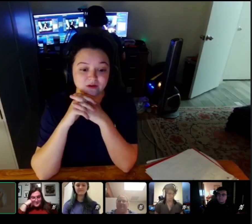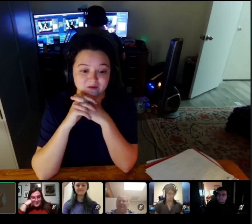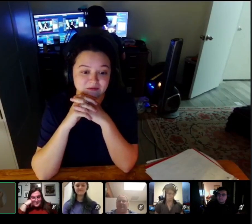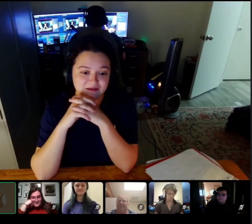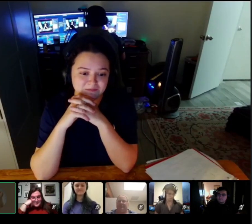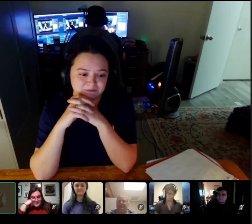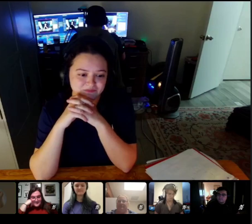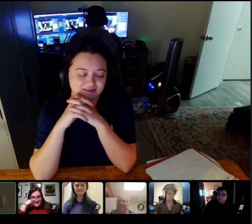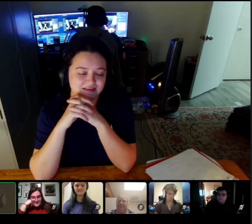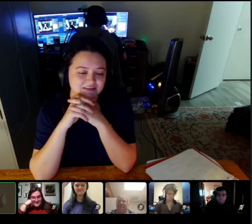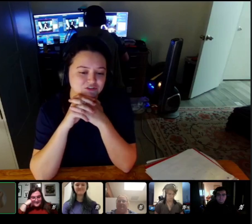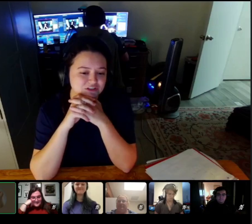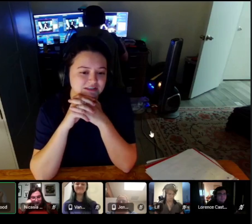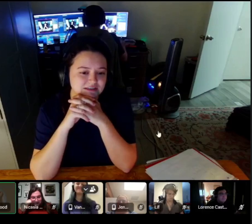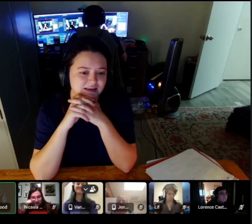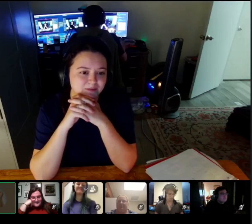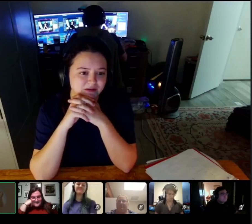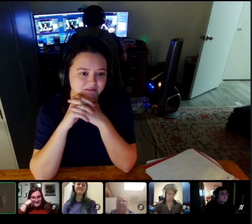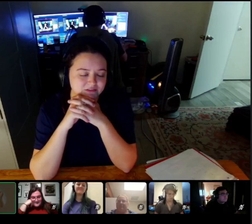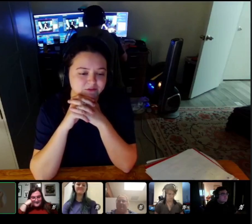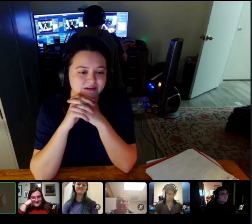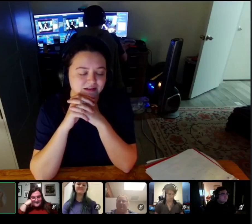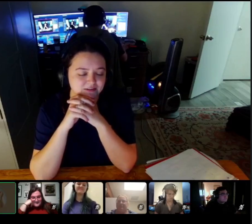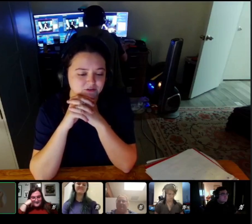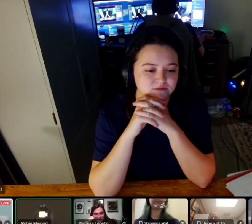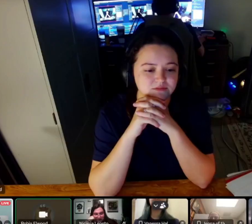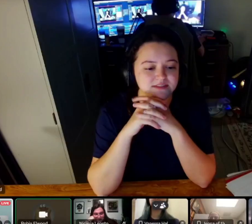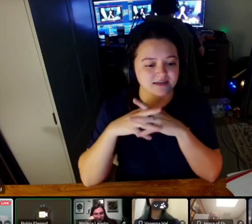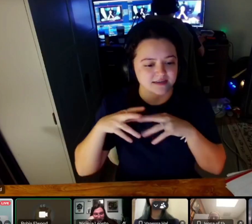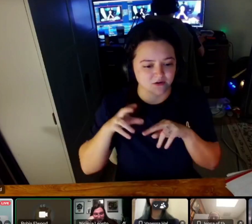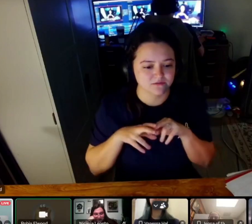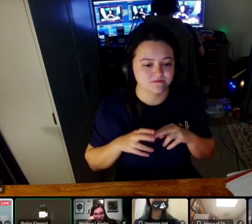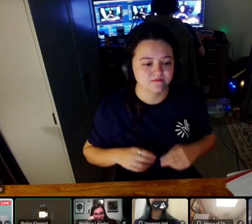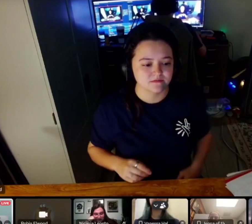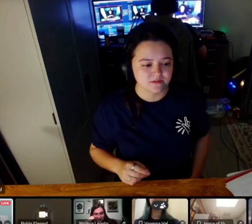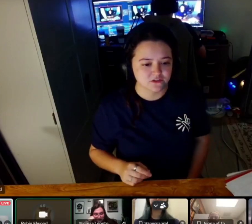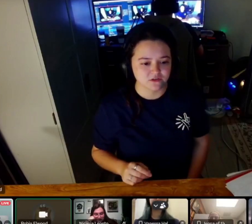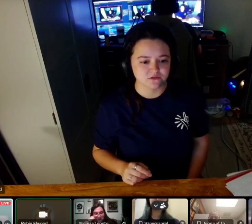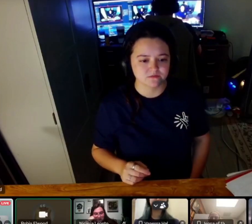prank me. She came in to my classroom, sat down, and she goes,